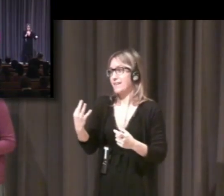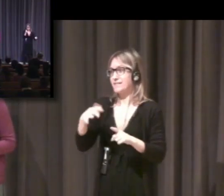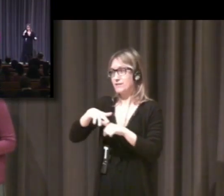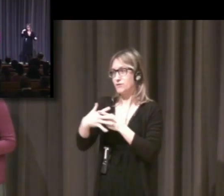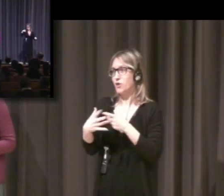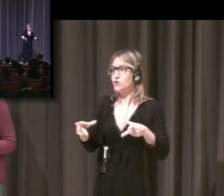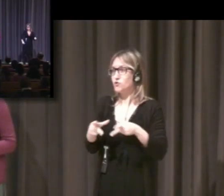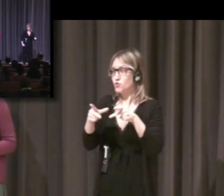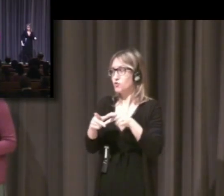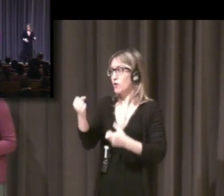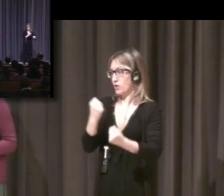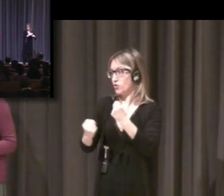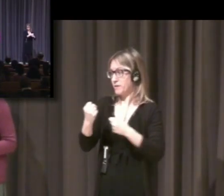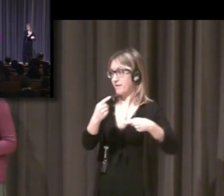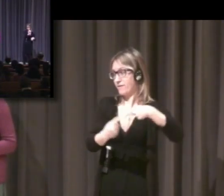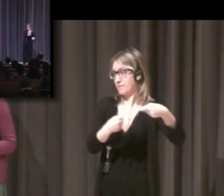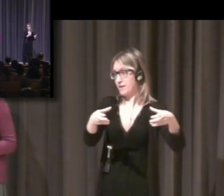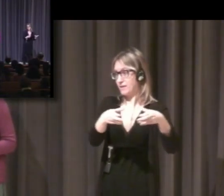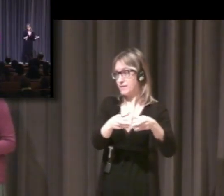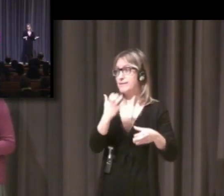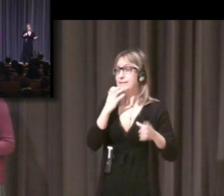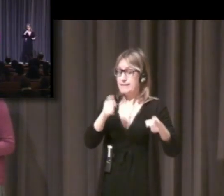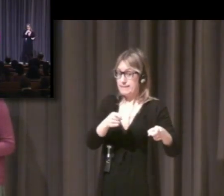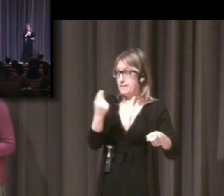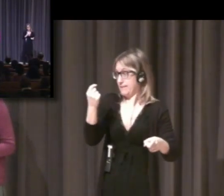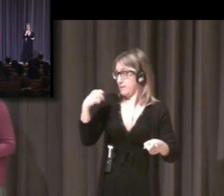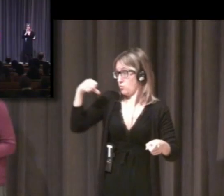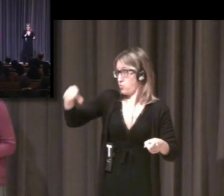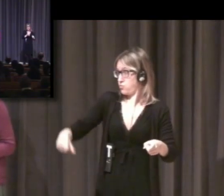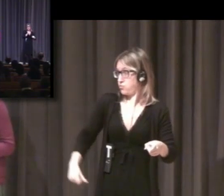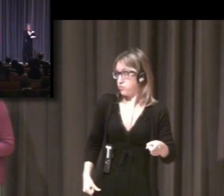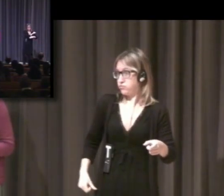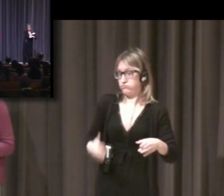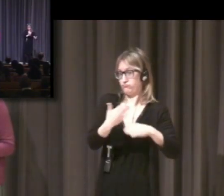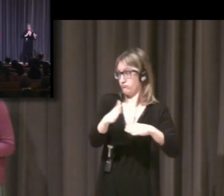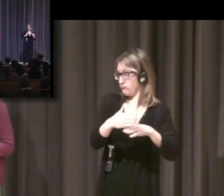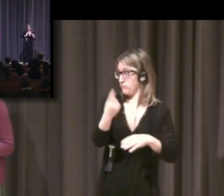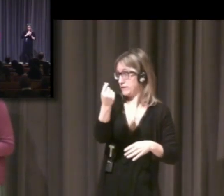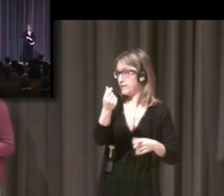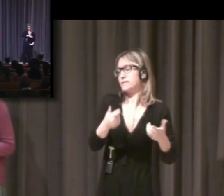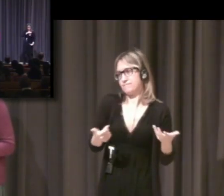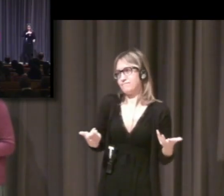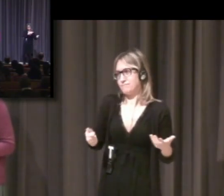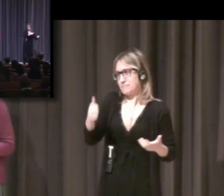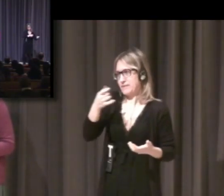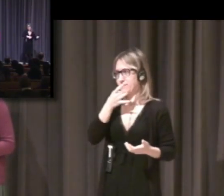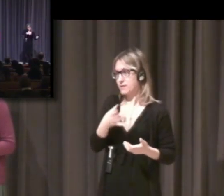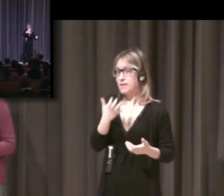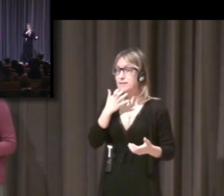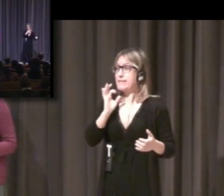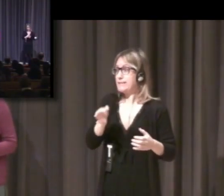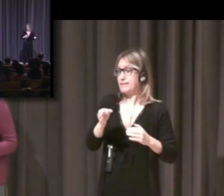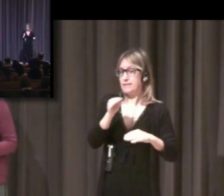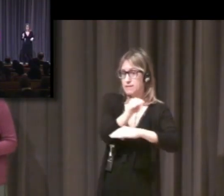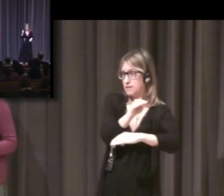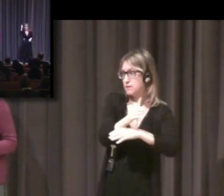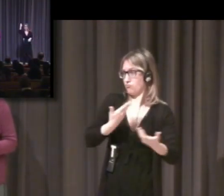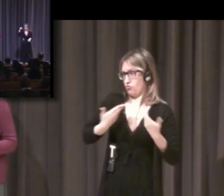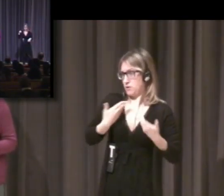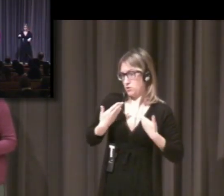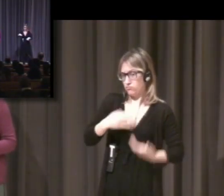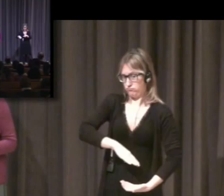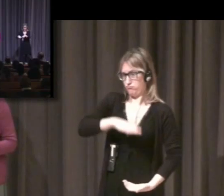better education the family has, the better chance the child has of doing well